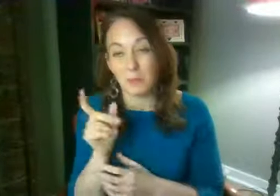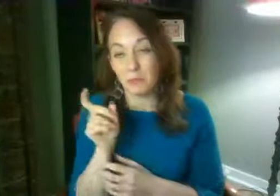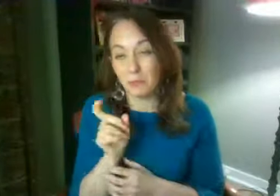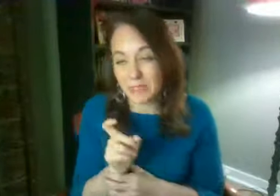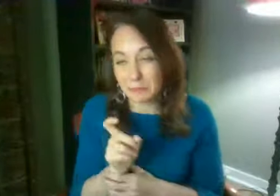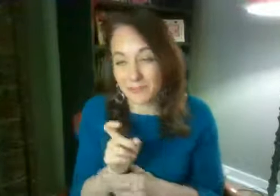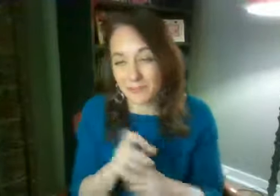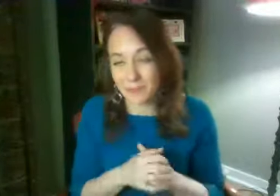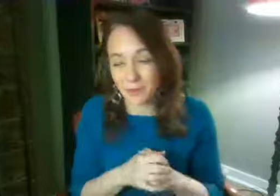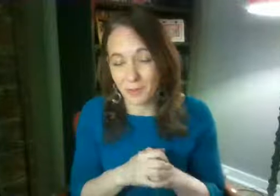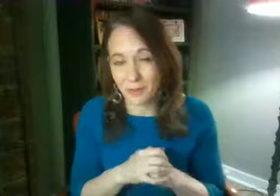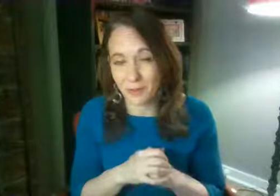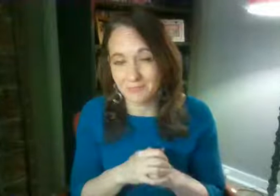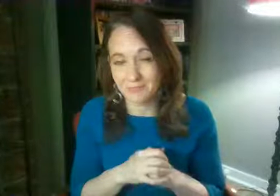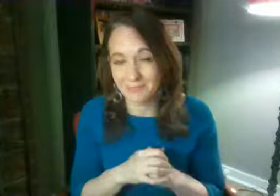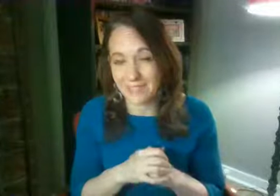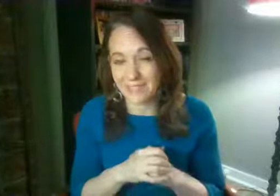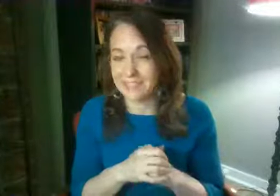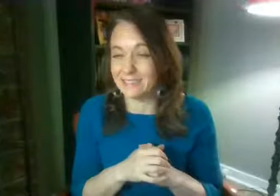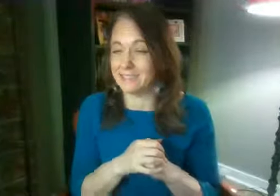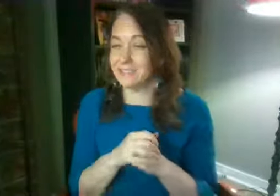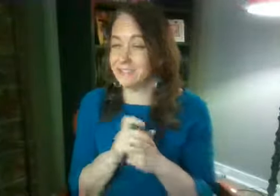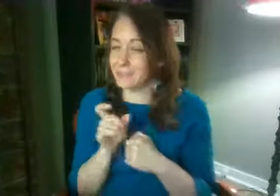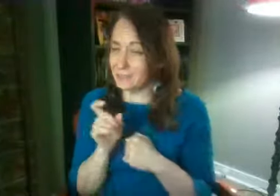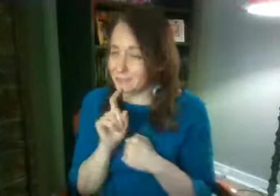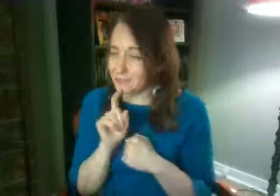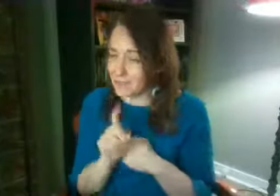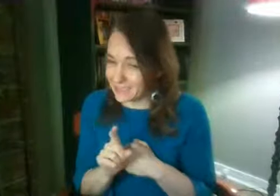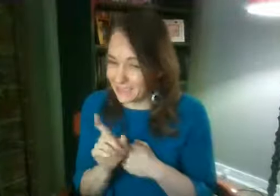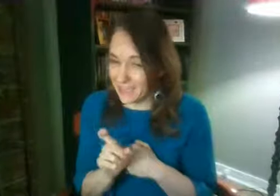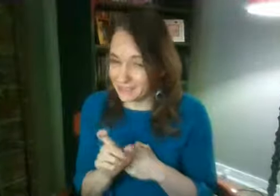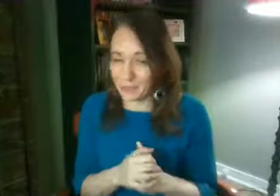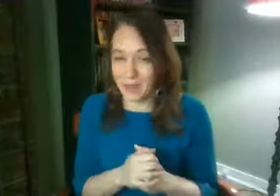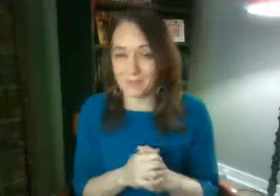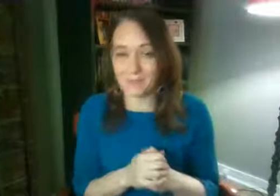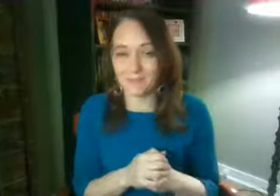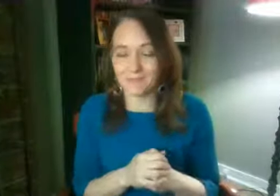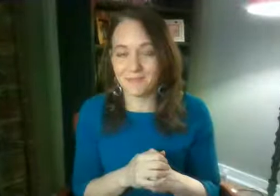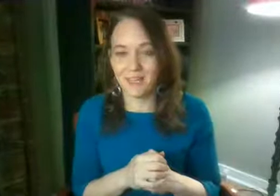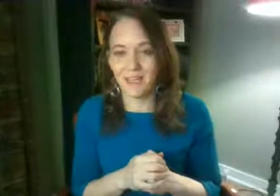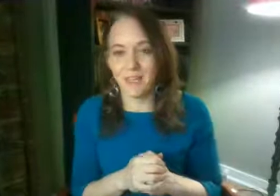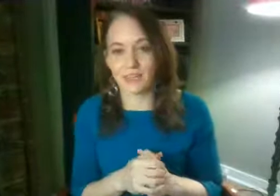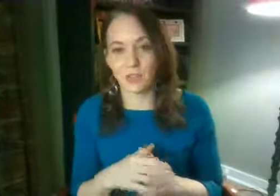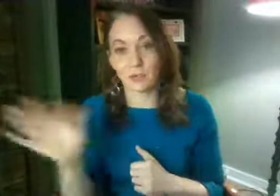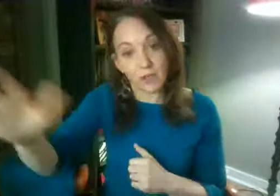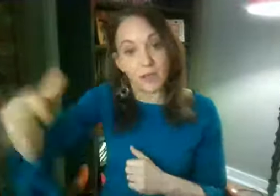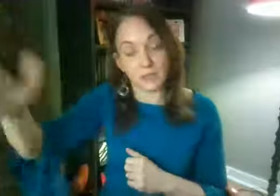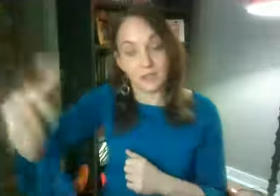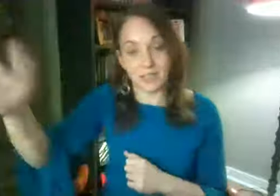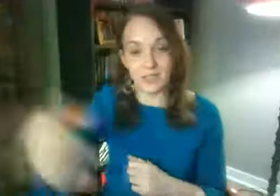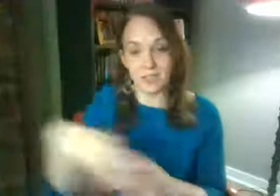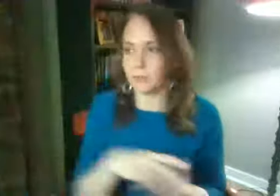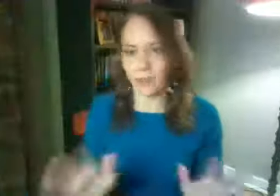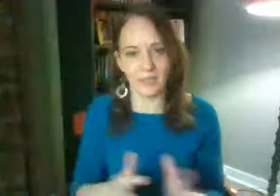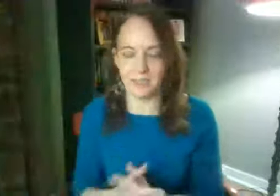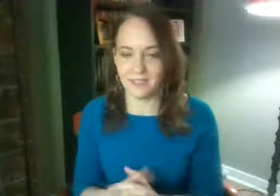You really, really have to go to the bathroom. Like, really have to go to the bathroom. And so you get your counselor's attention, but you're not making any